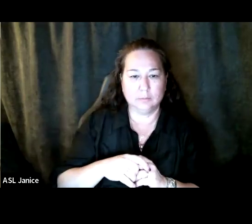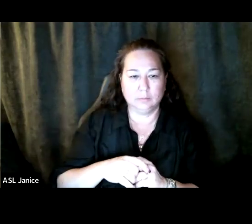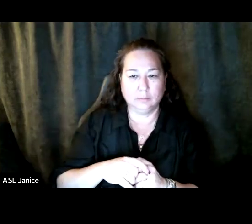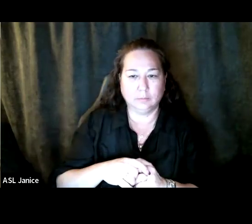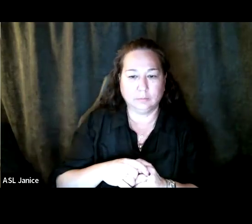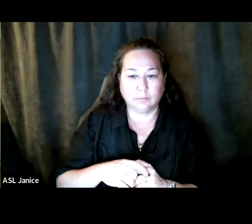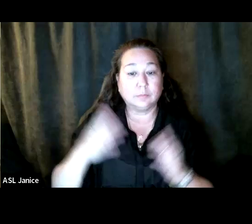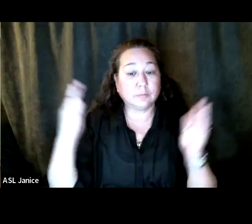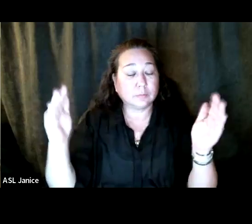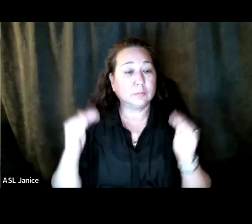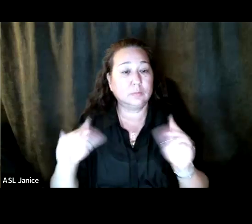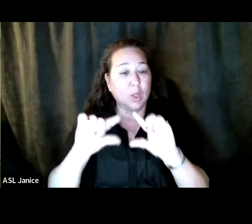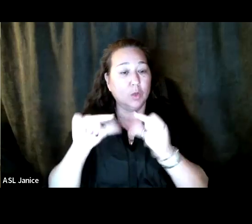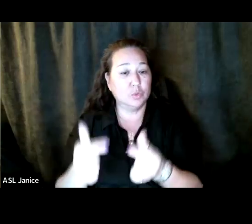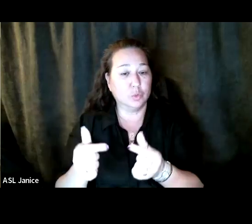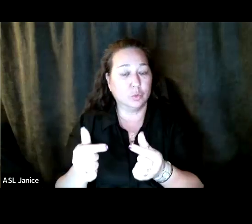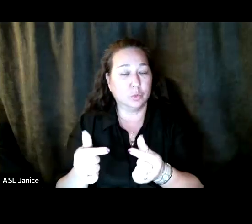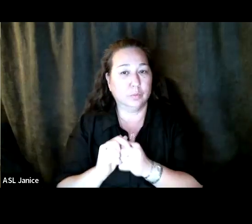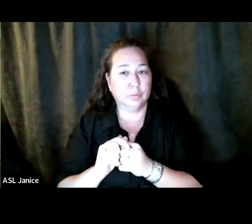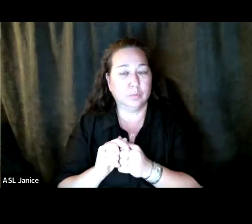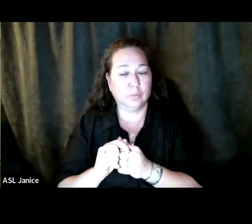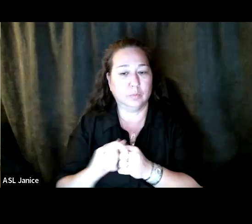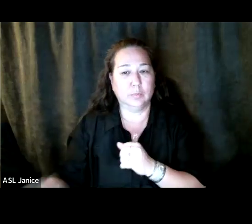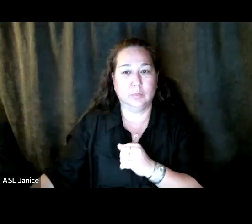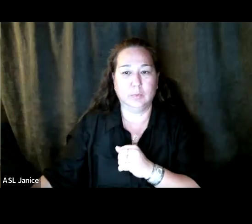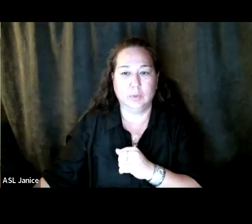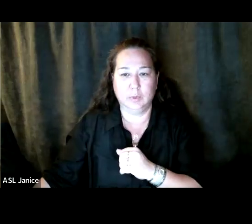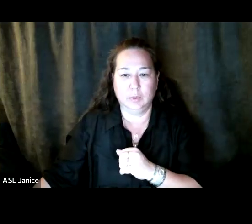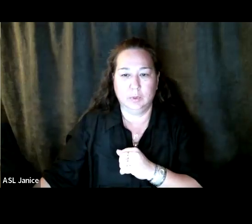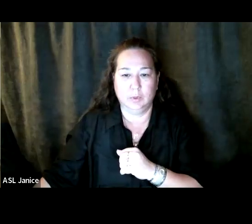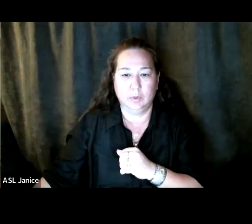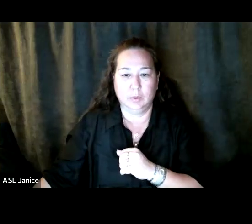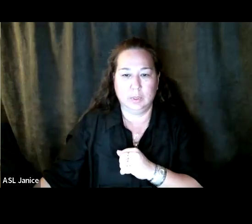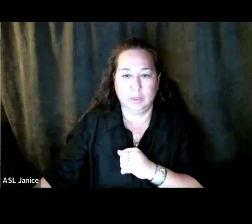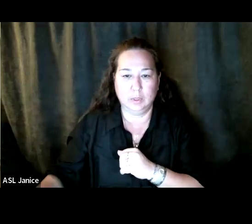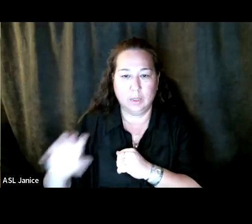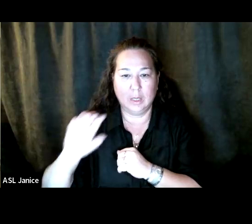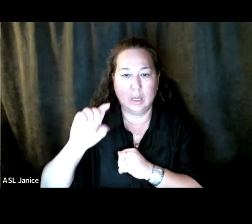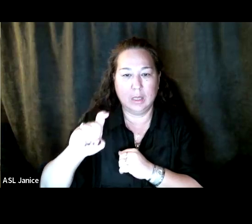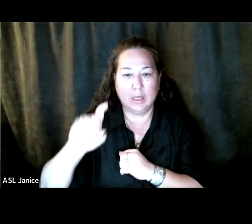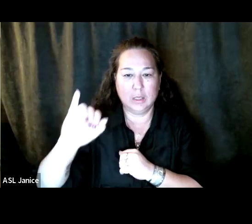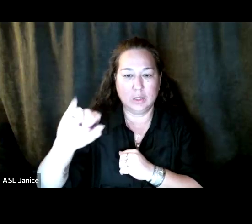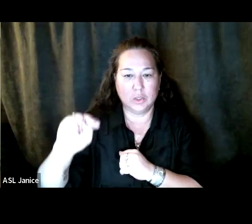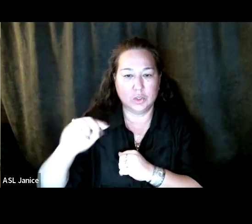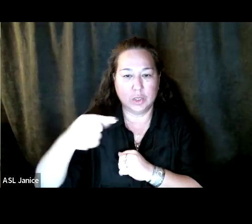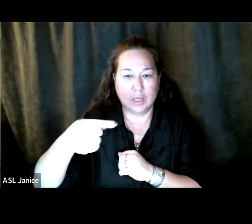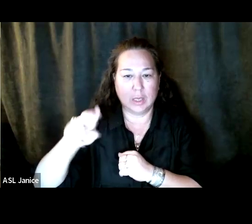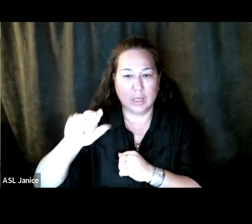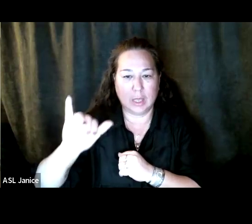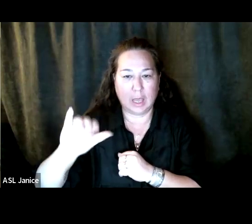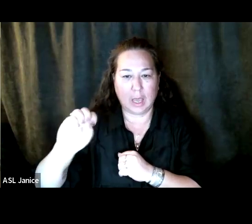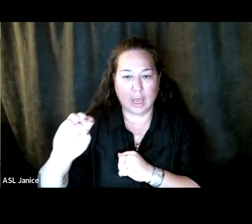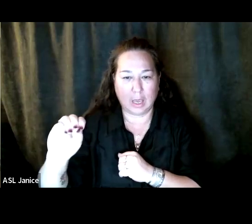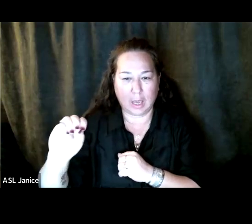The next group of speakers are Shingao He, Agnes Hu, Lin Q, Christine Ma, and